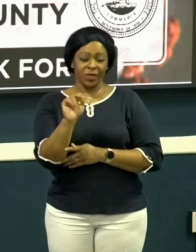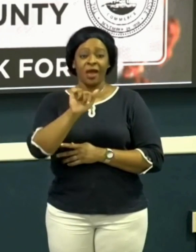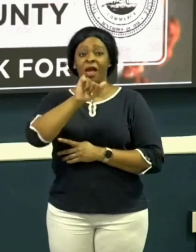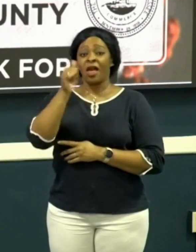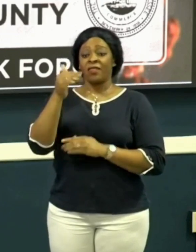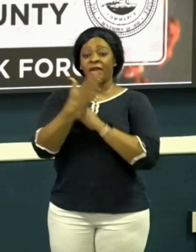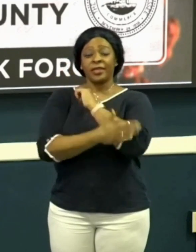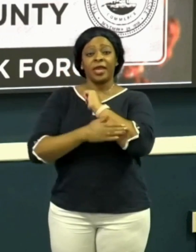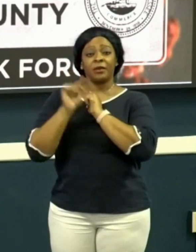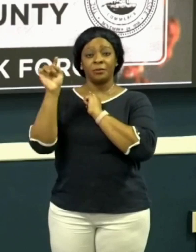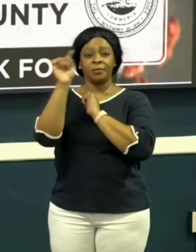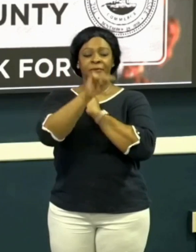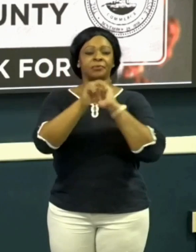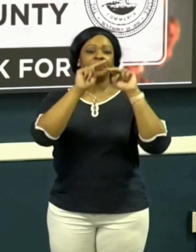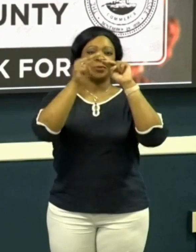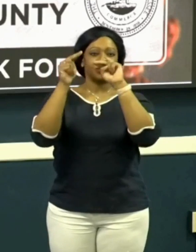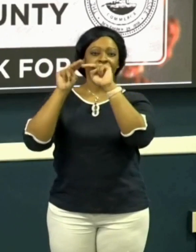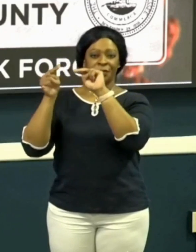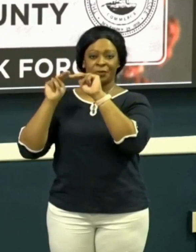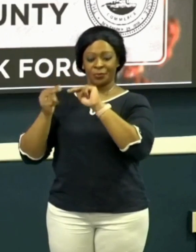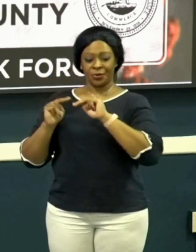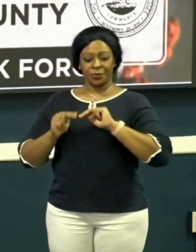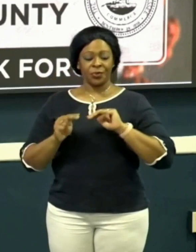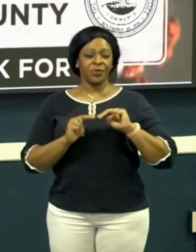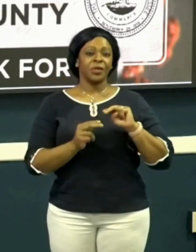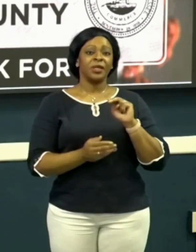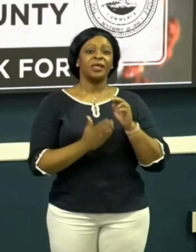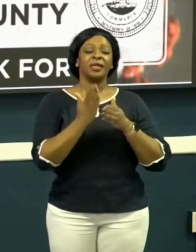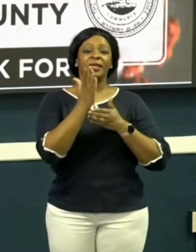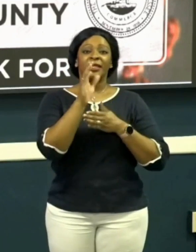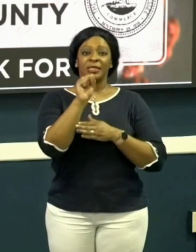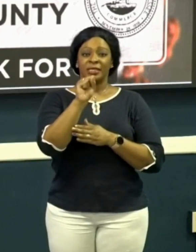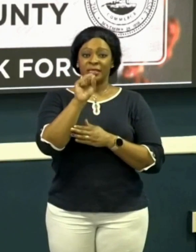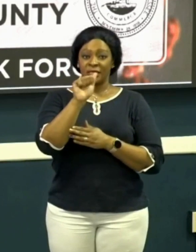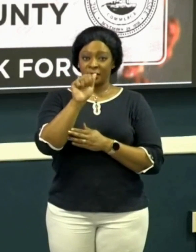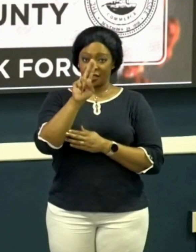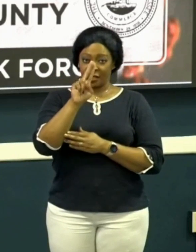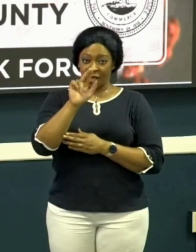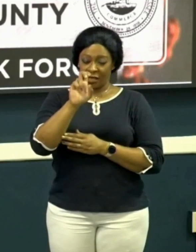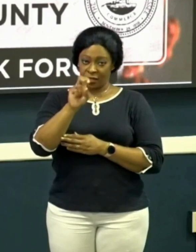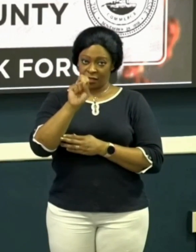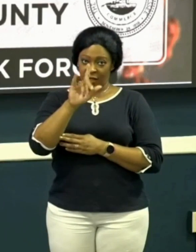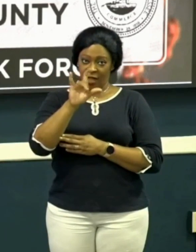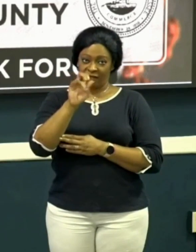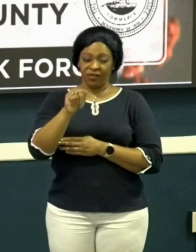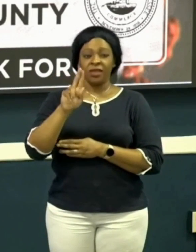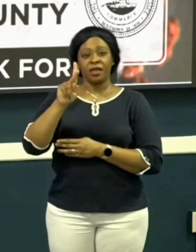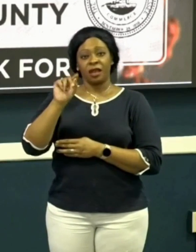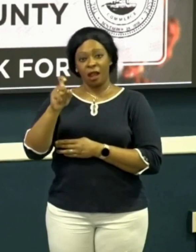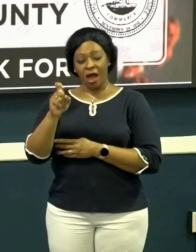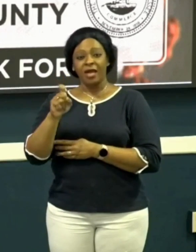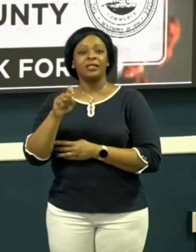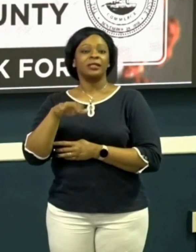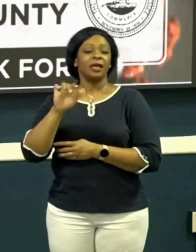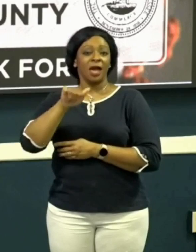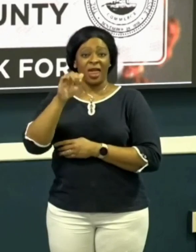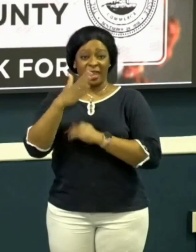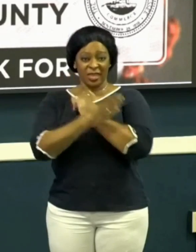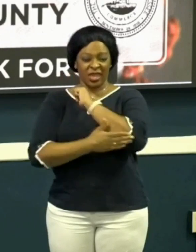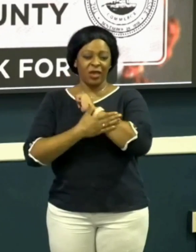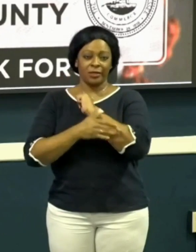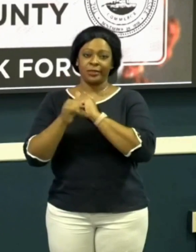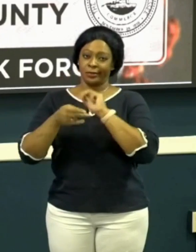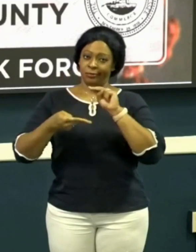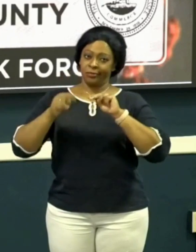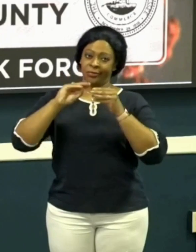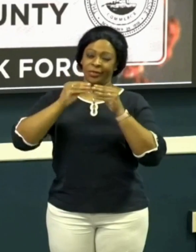have also seen decreases, while Sullivan, Knox, and Madison counties still have the highest rates. Next slide.